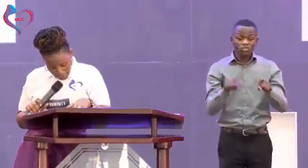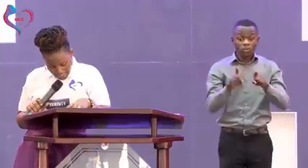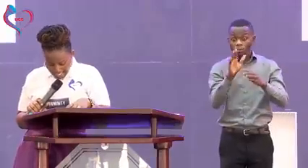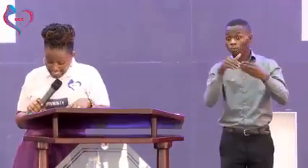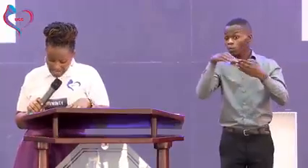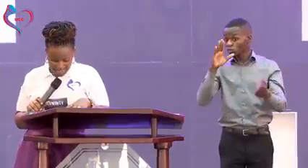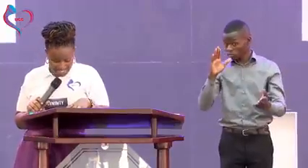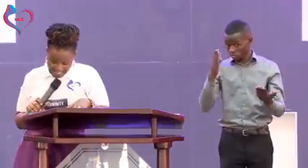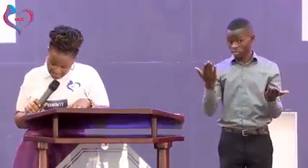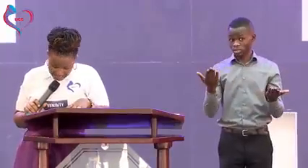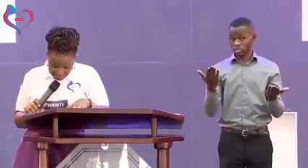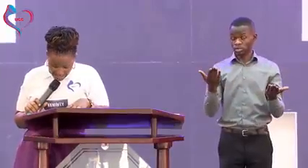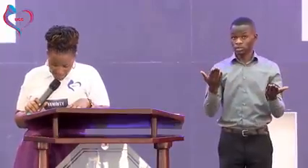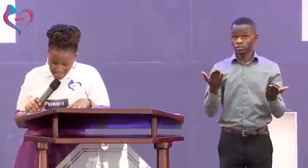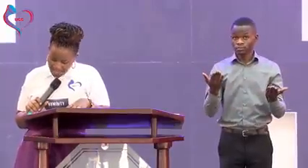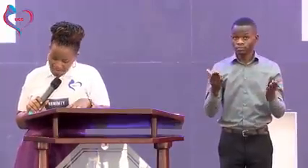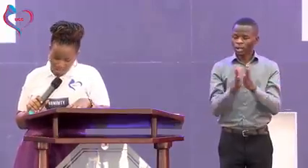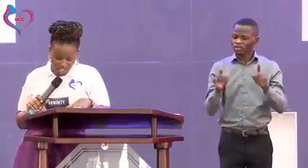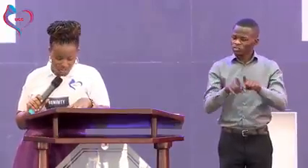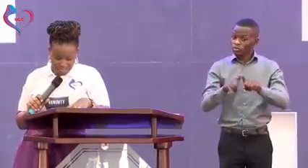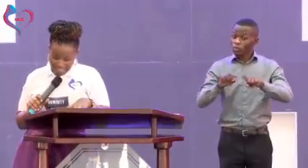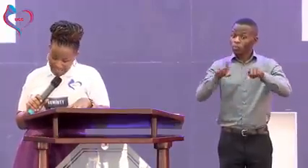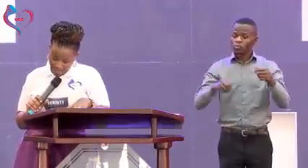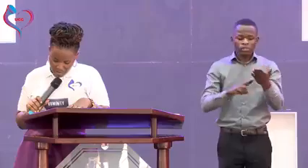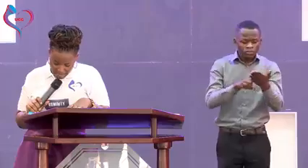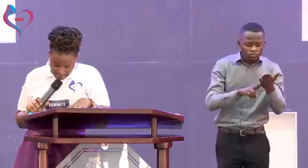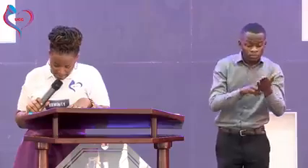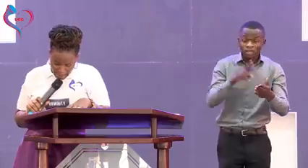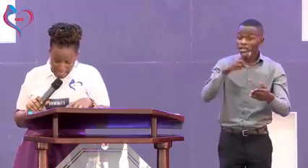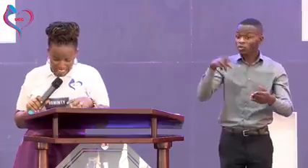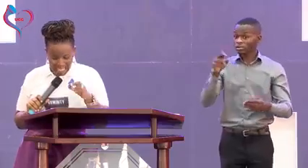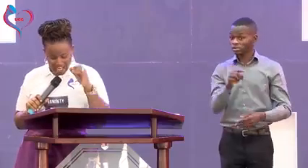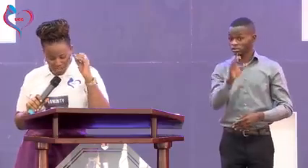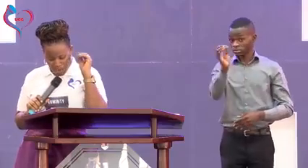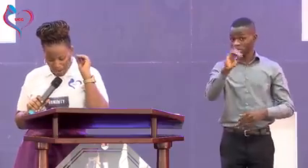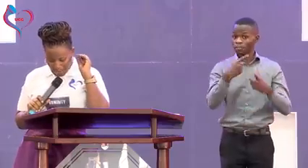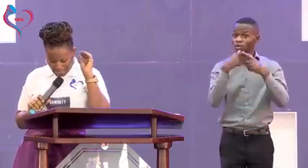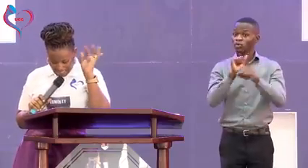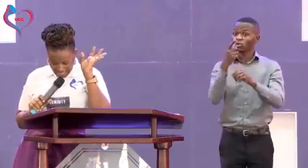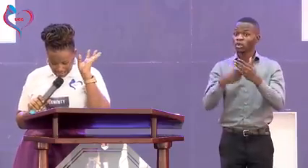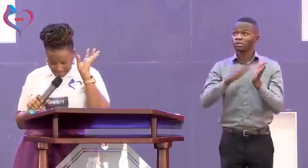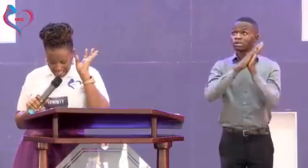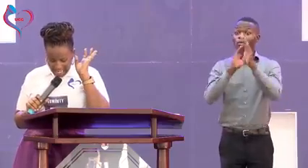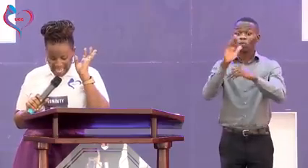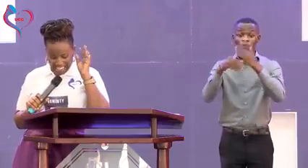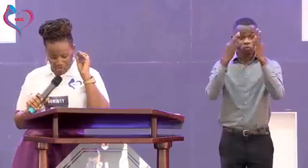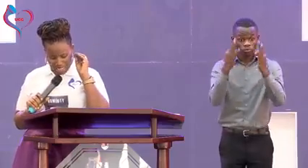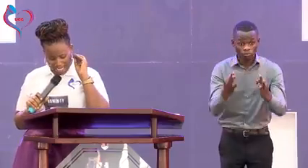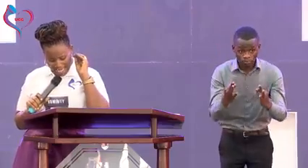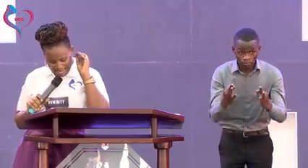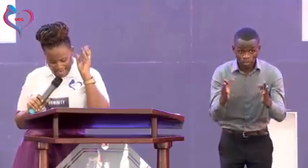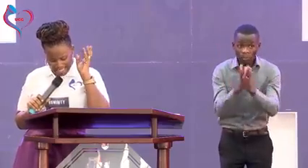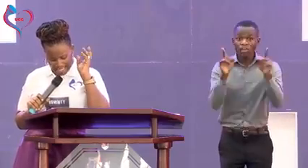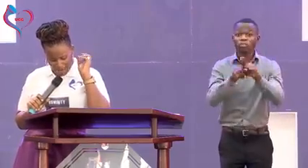more? Nevertheless, we have not used this right, but endure all things, lest